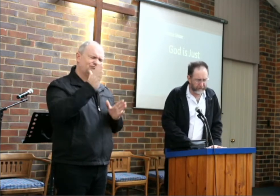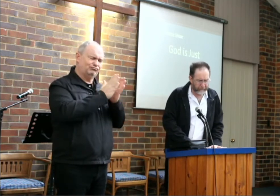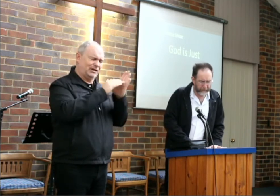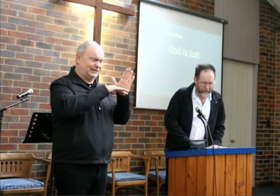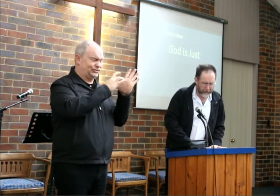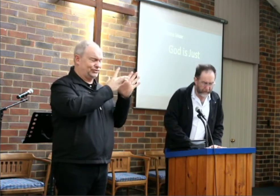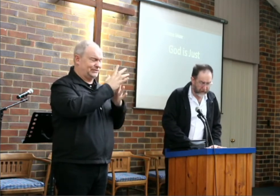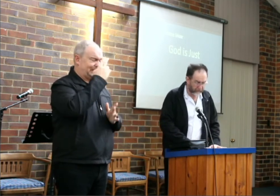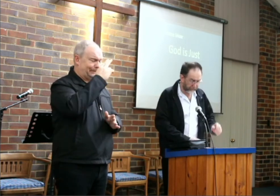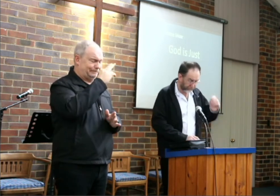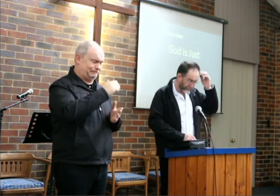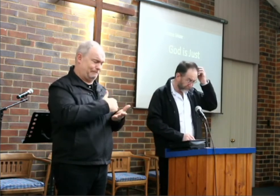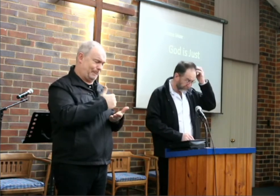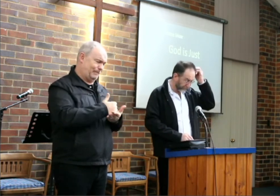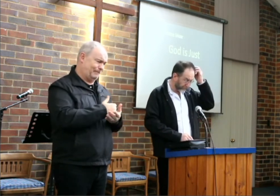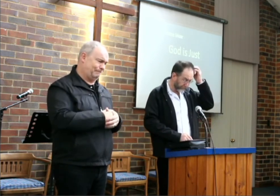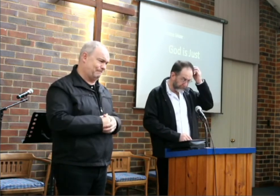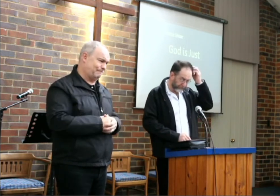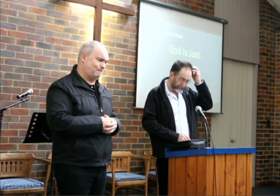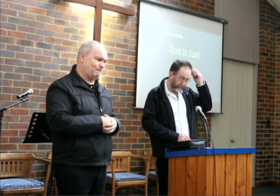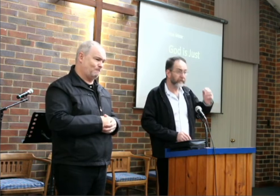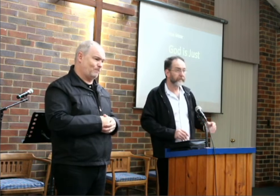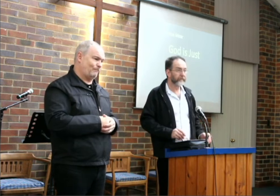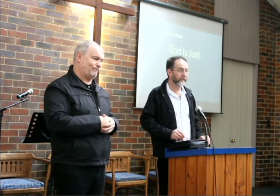name. Amen.